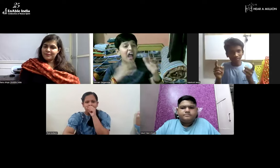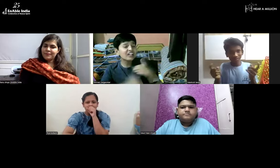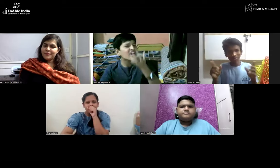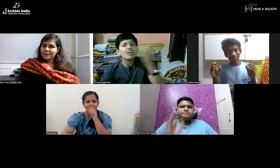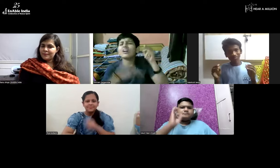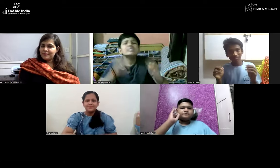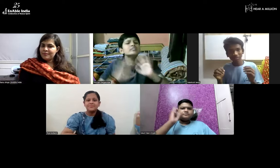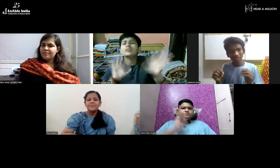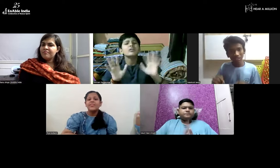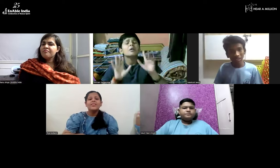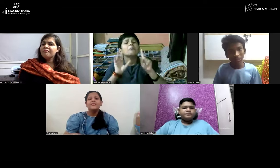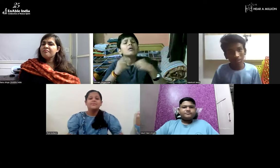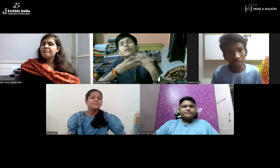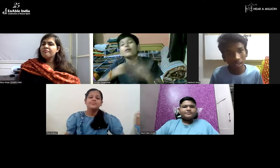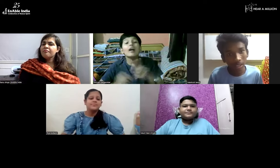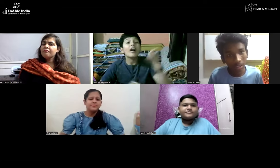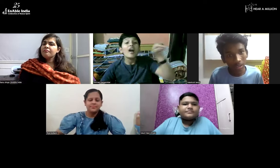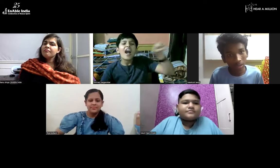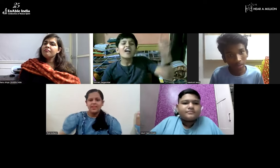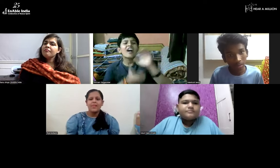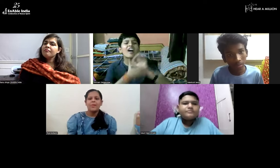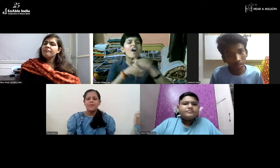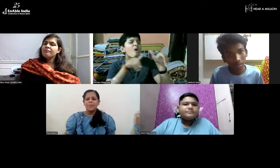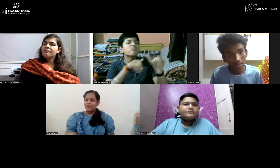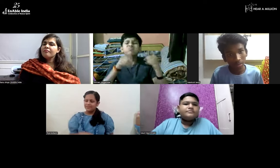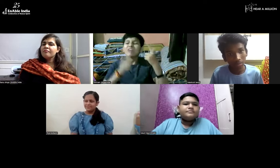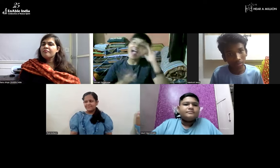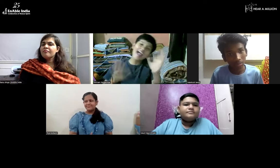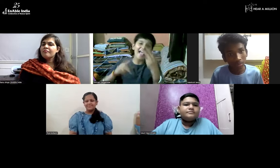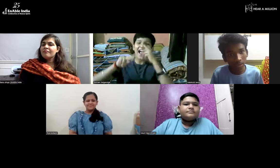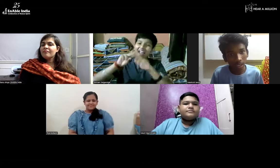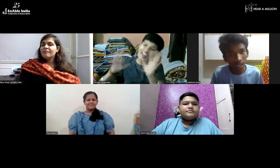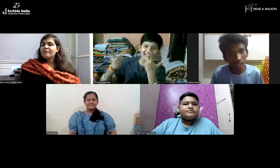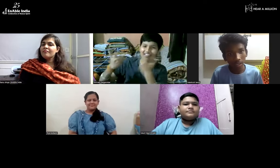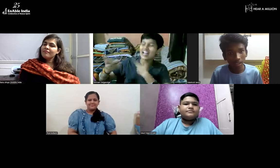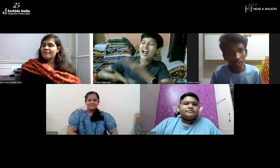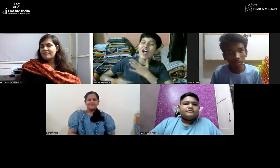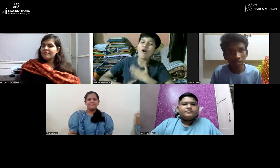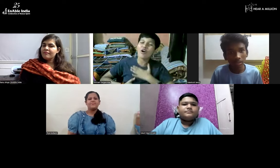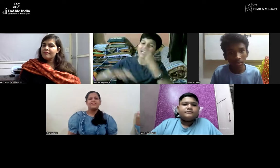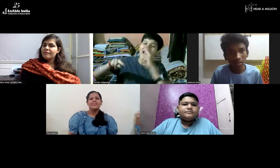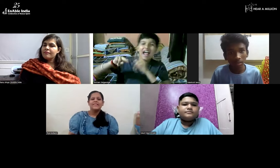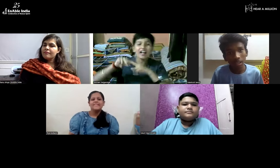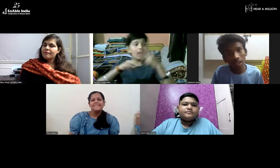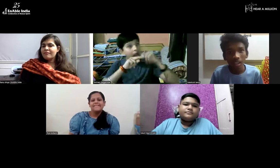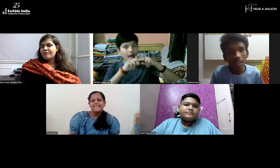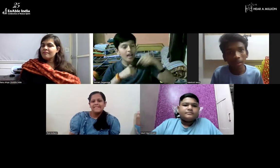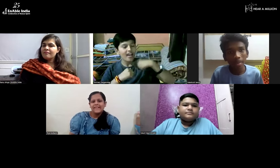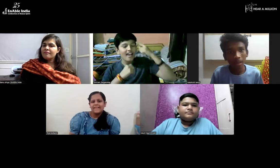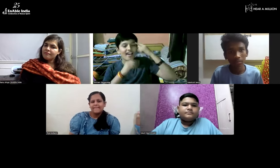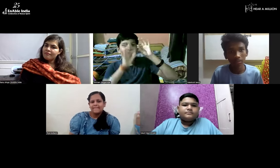yeah, I mean, there is no proper training at the school level, so there is lack of awareness, and